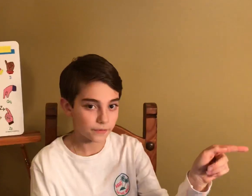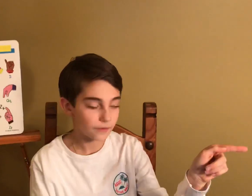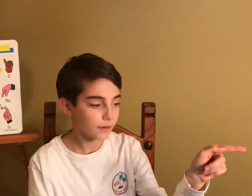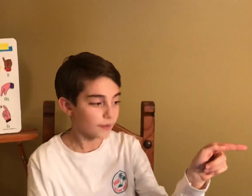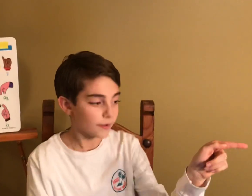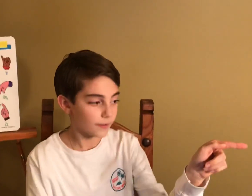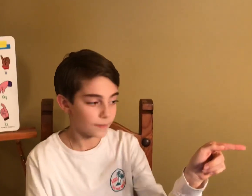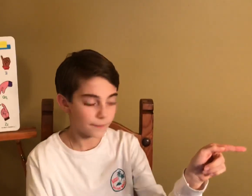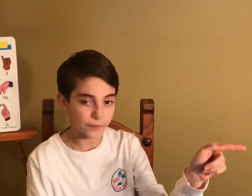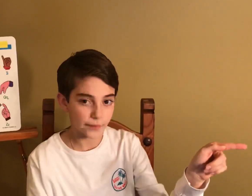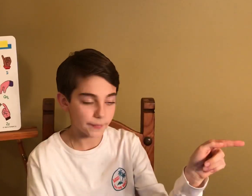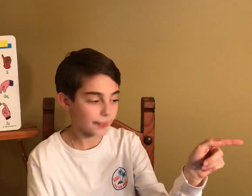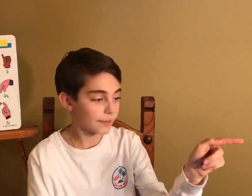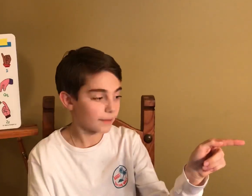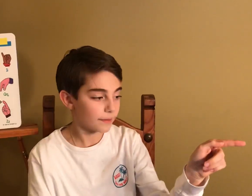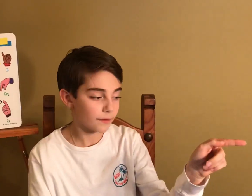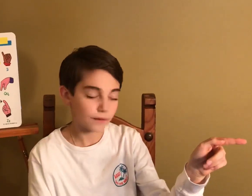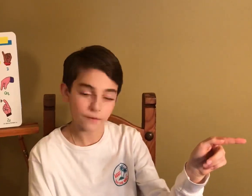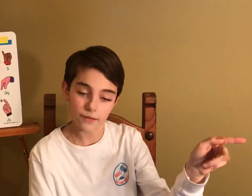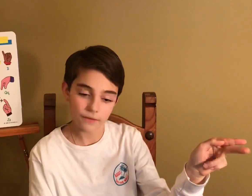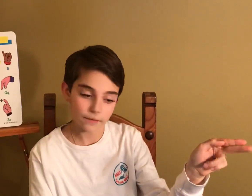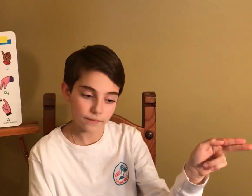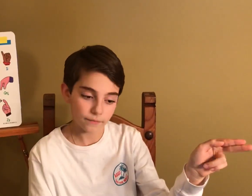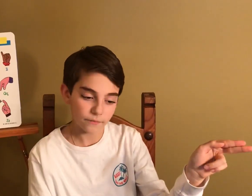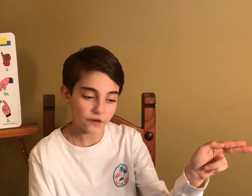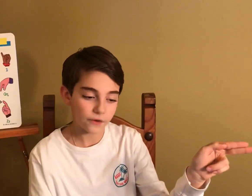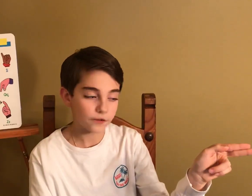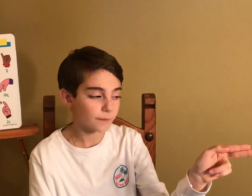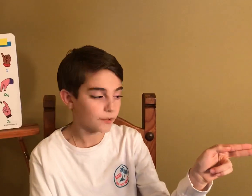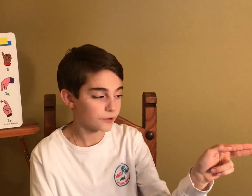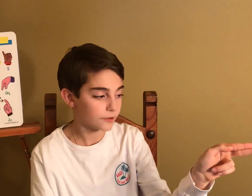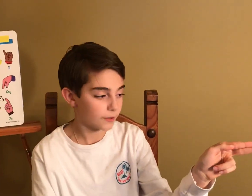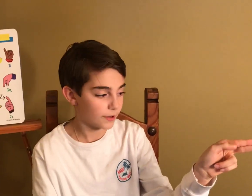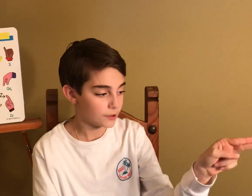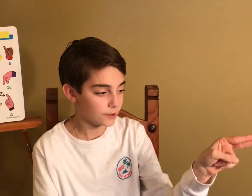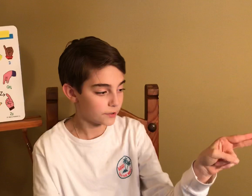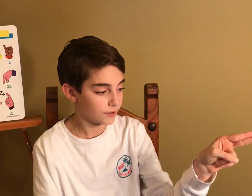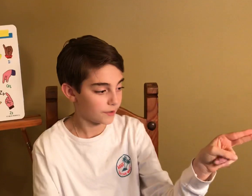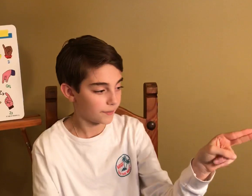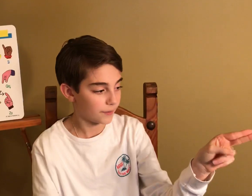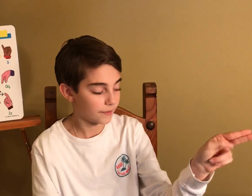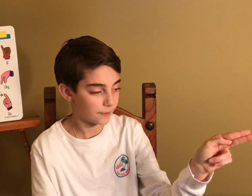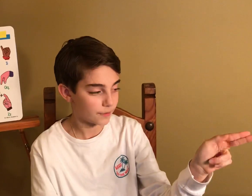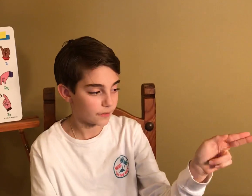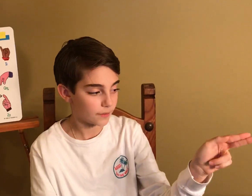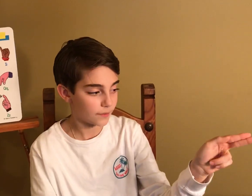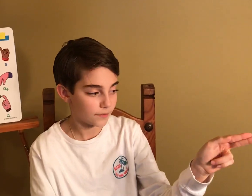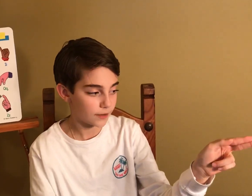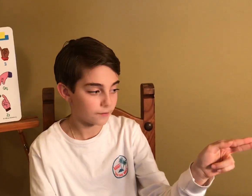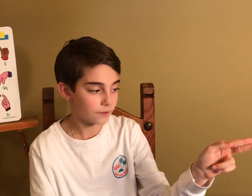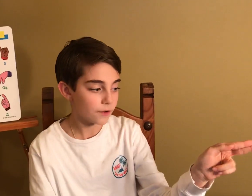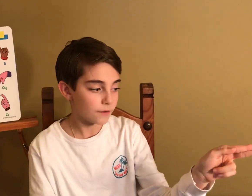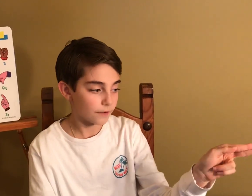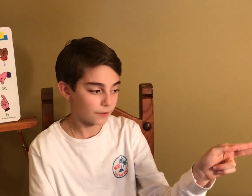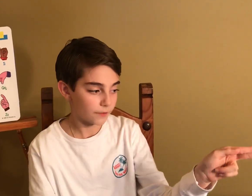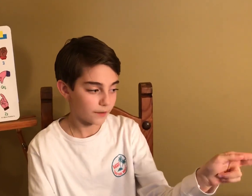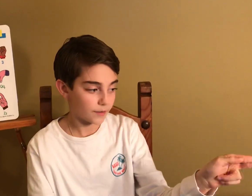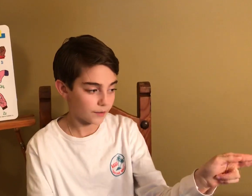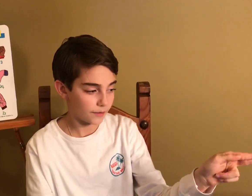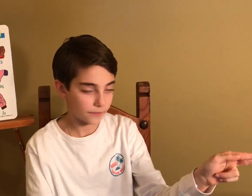ones, but it's very similar to H, except the thumb, instead of resting